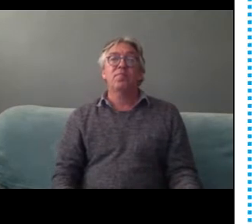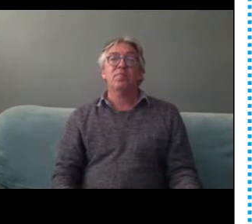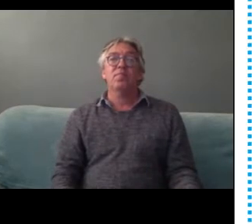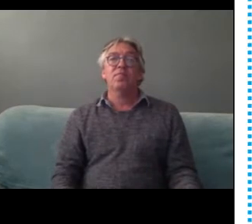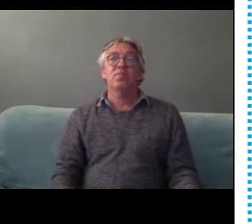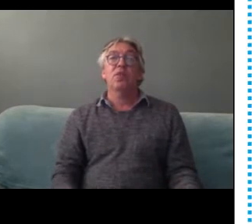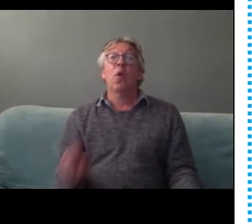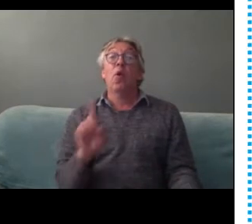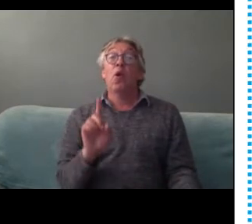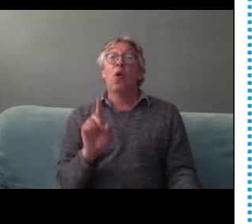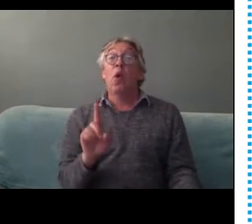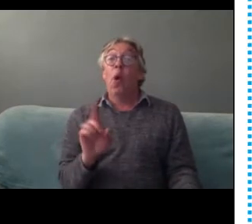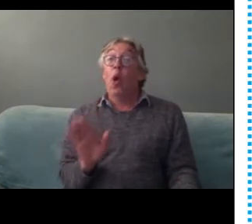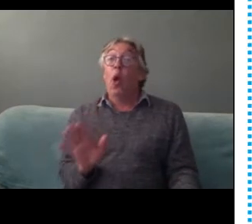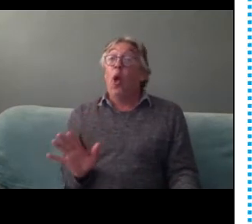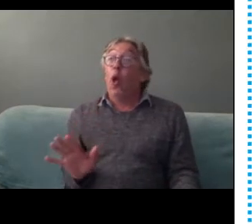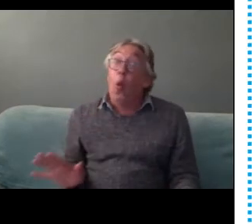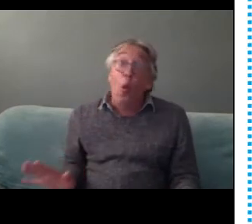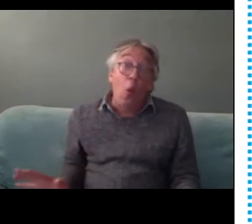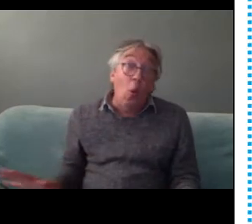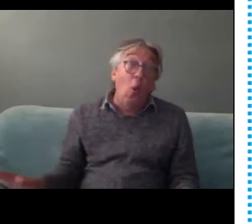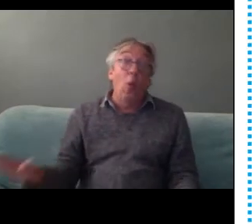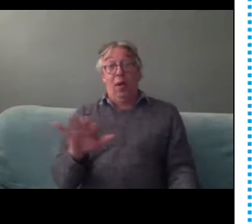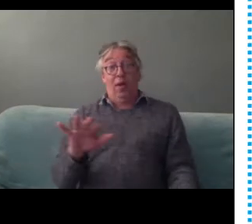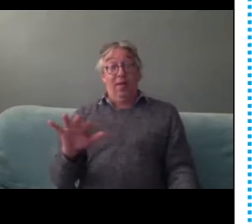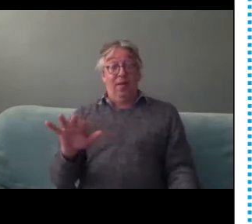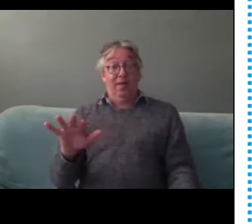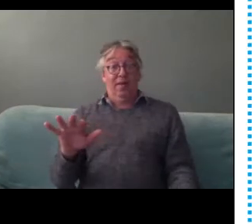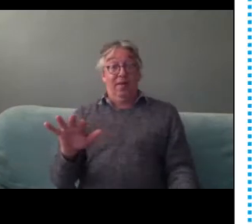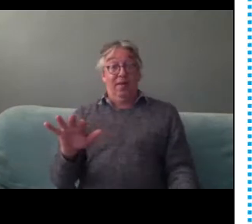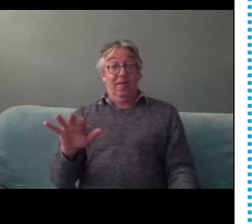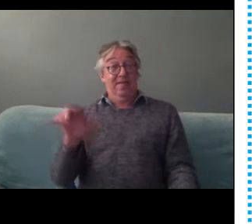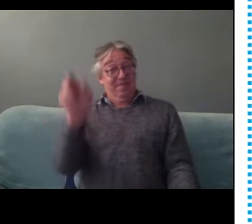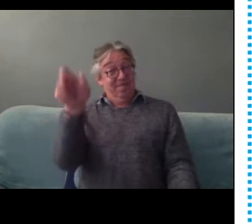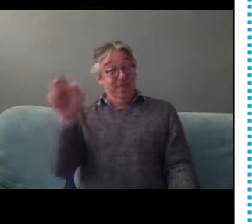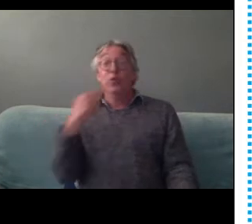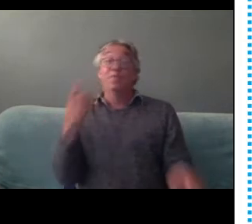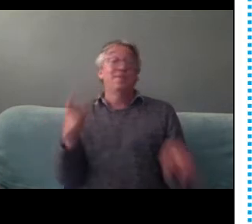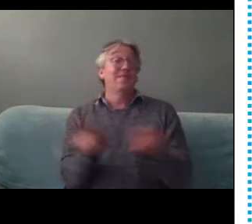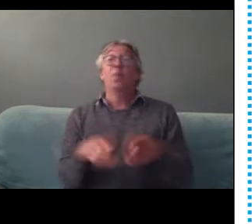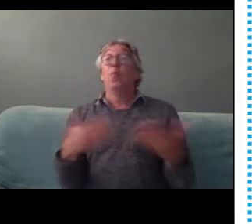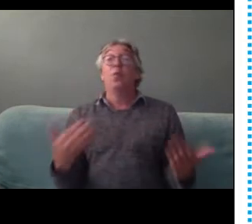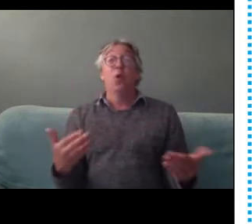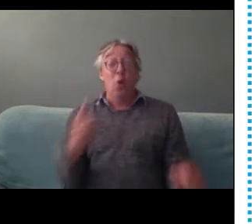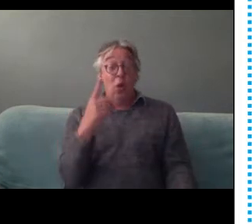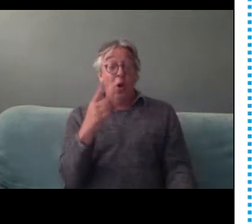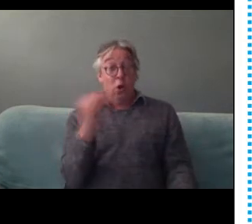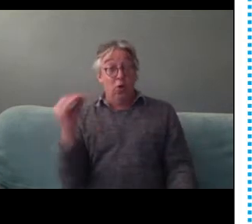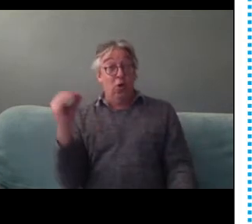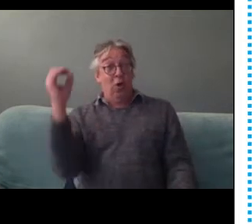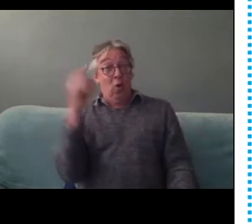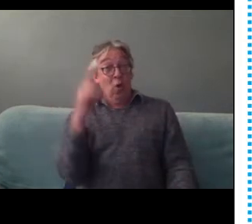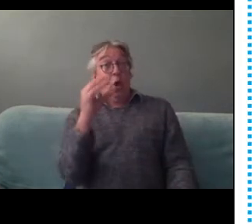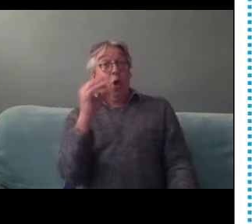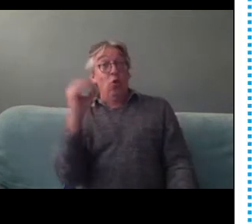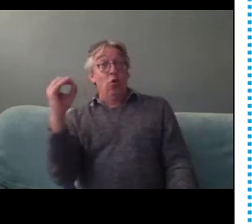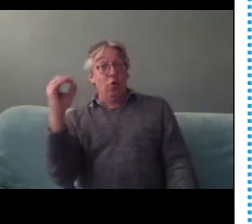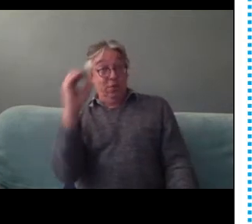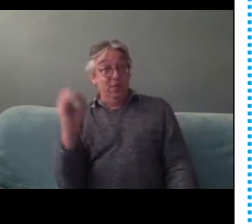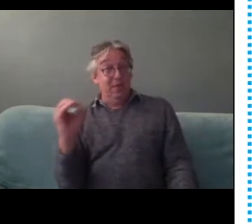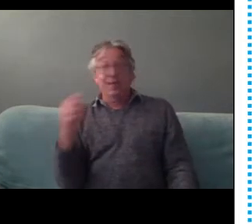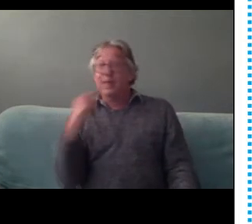So a lot of problems exist. So 100% of the respondents said that